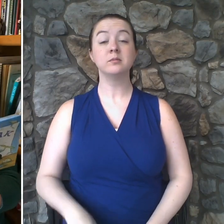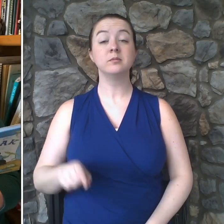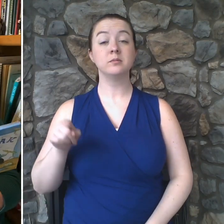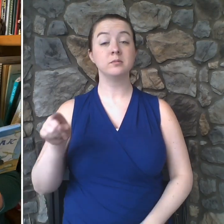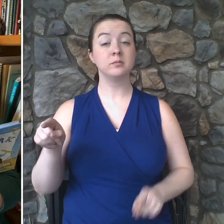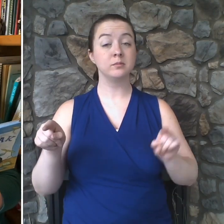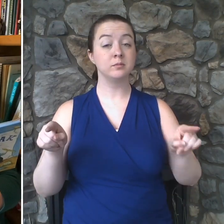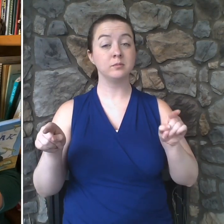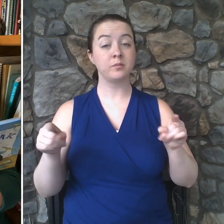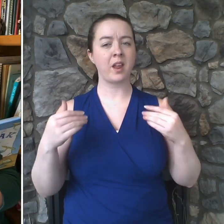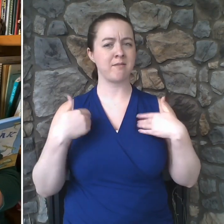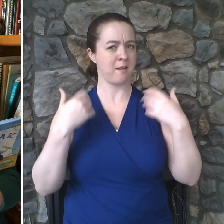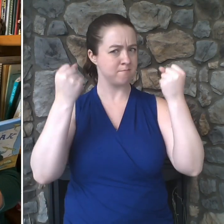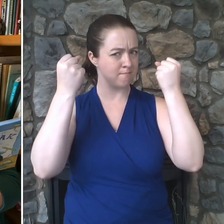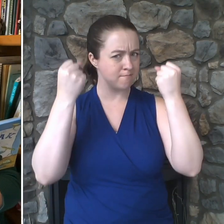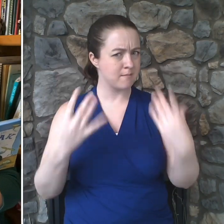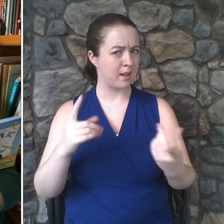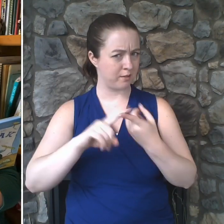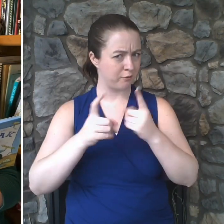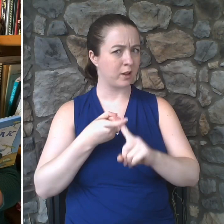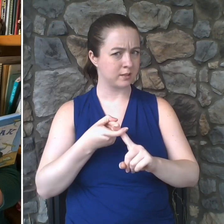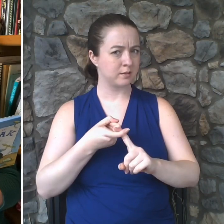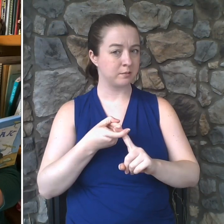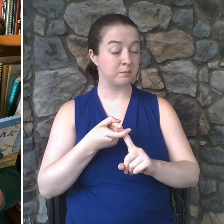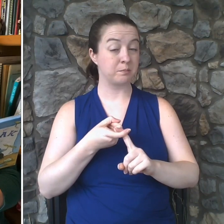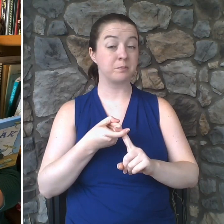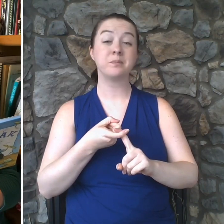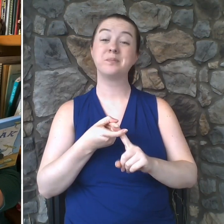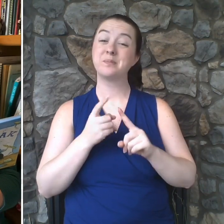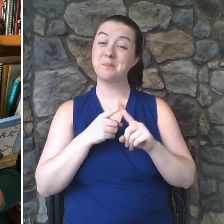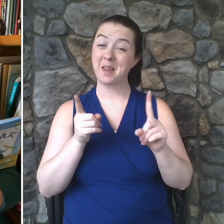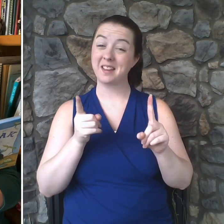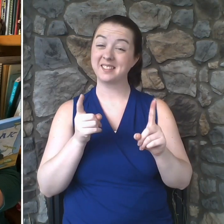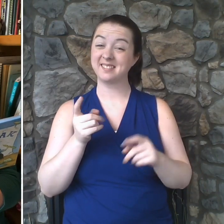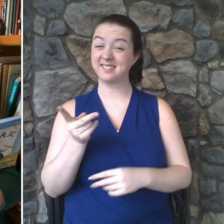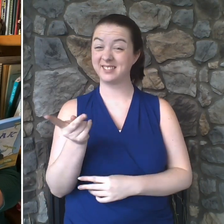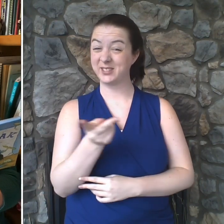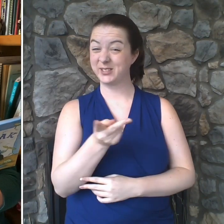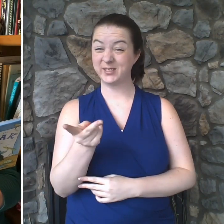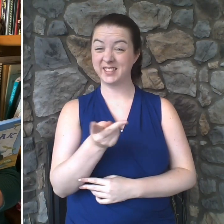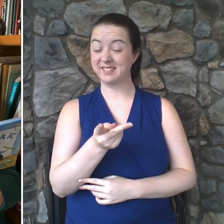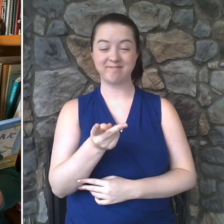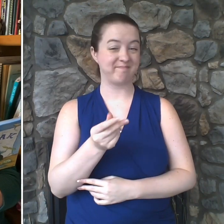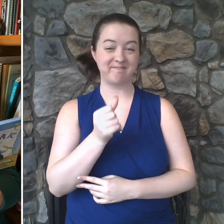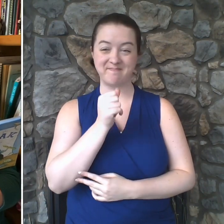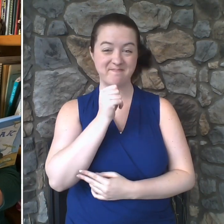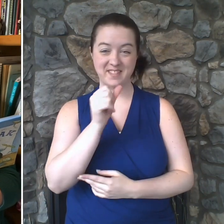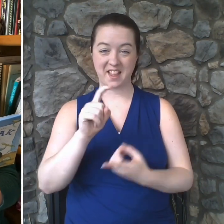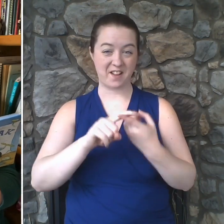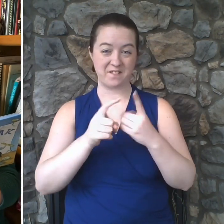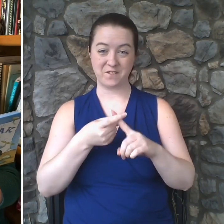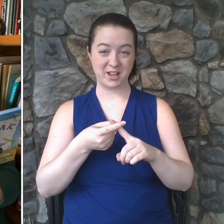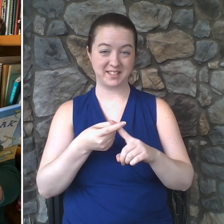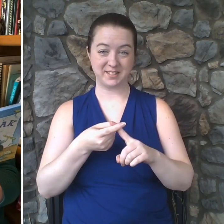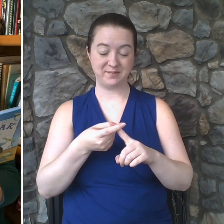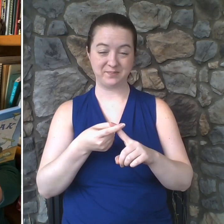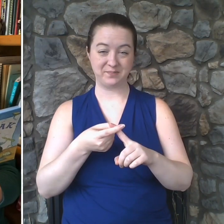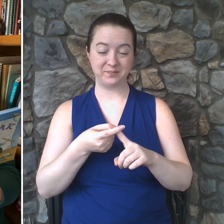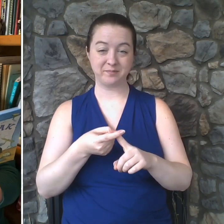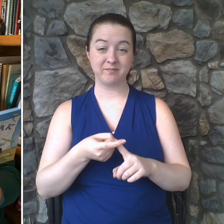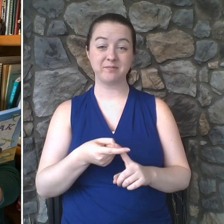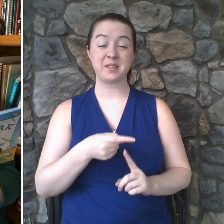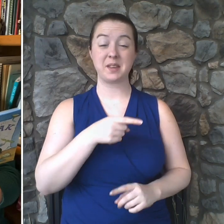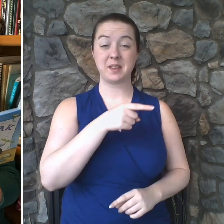Squeak and Pip had lots of friends, but they were not friends with each other. Pip